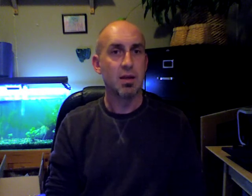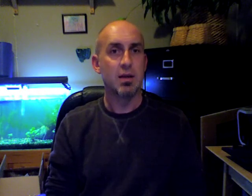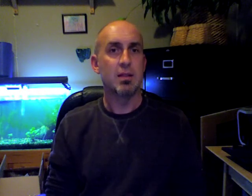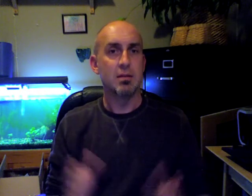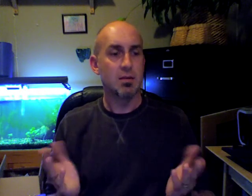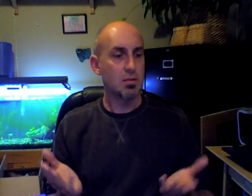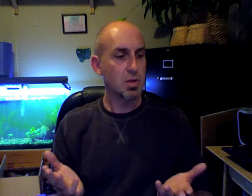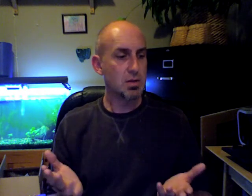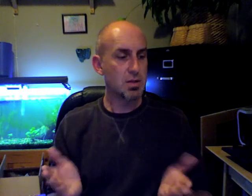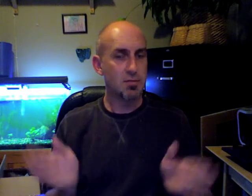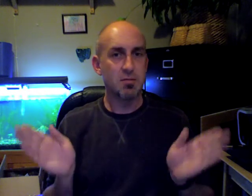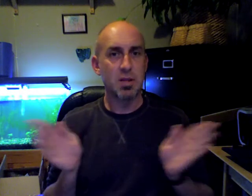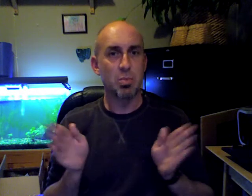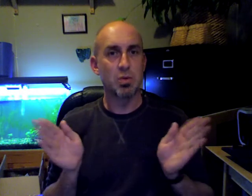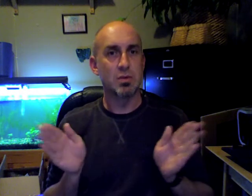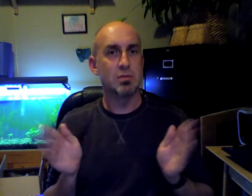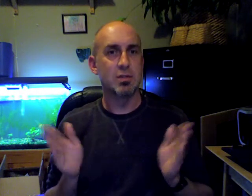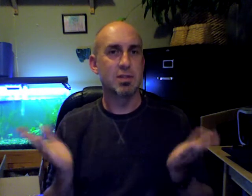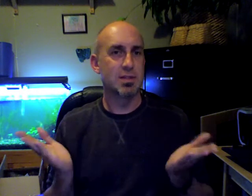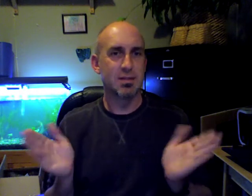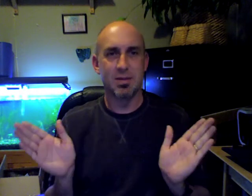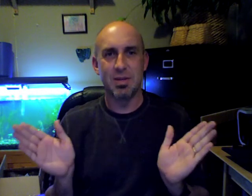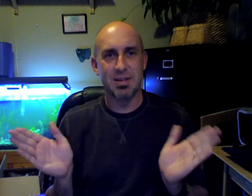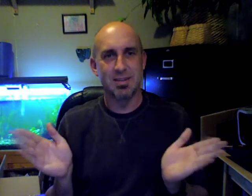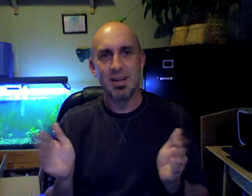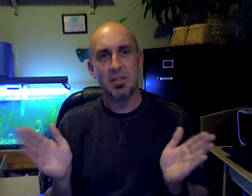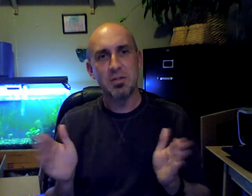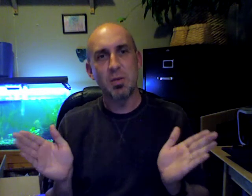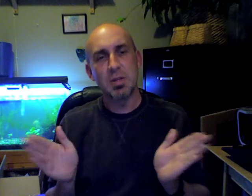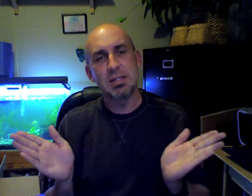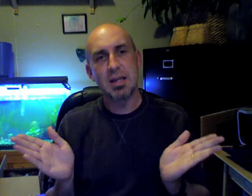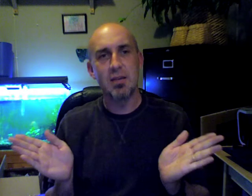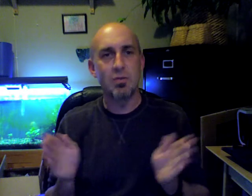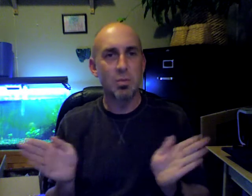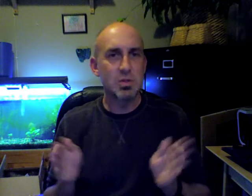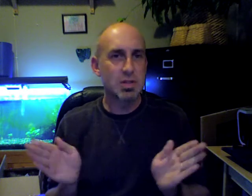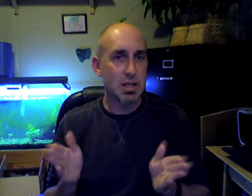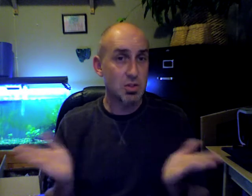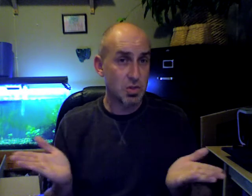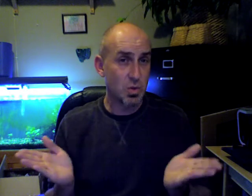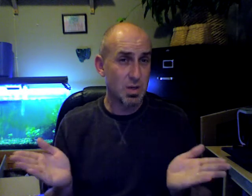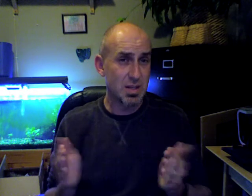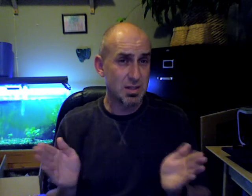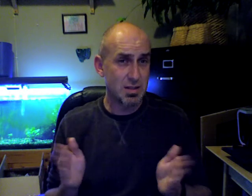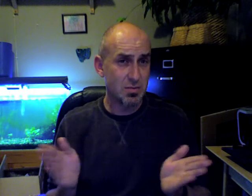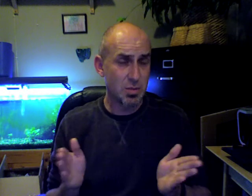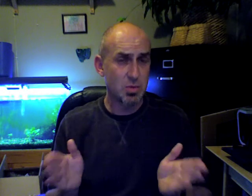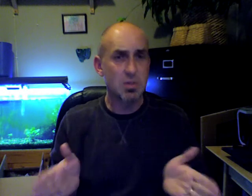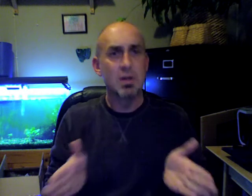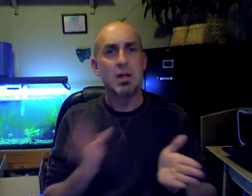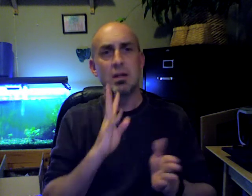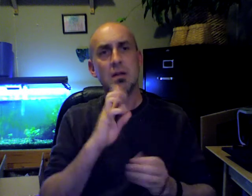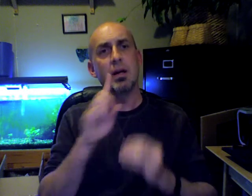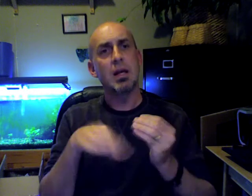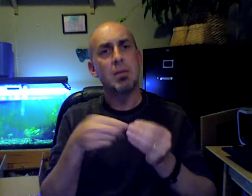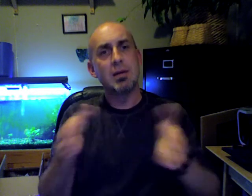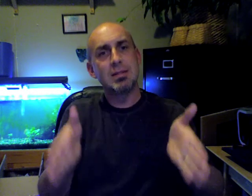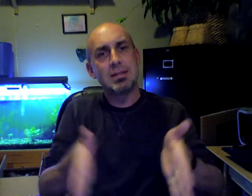Okay. Then we also have flippers, which is not really a sign for it, but you just kind of show what it is. Flippers, we're talking about